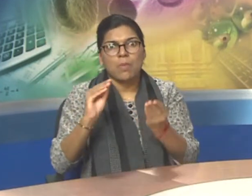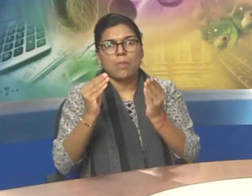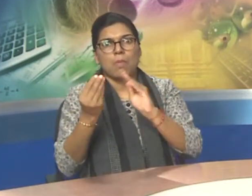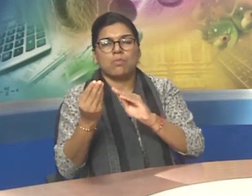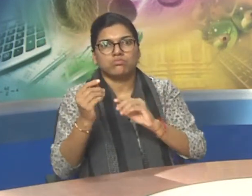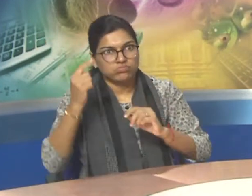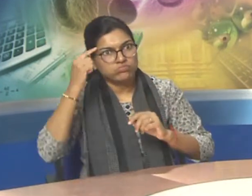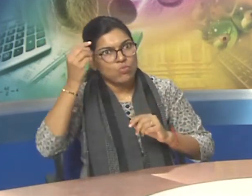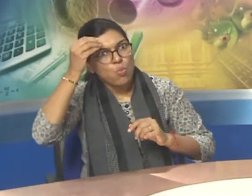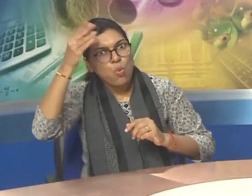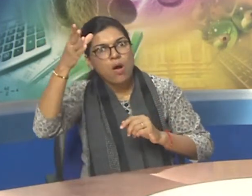in India.